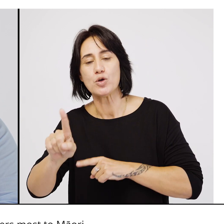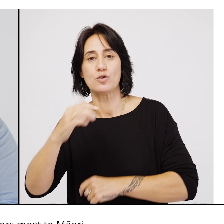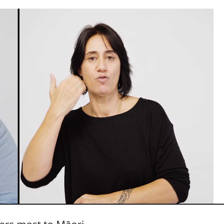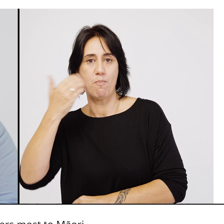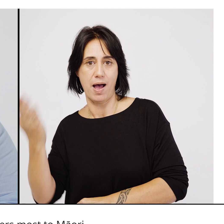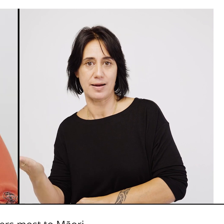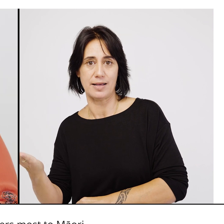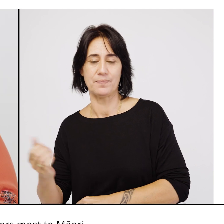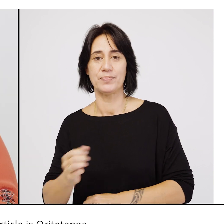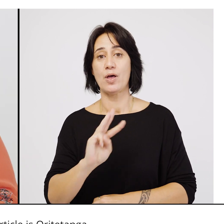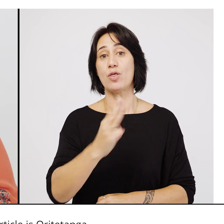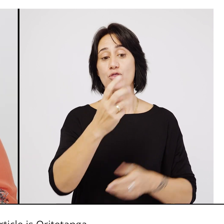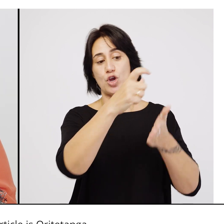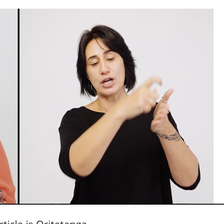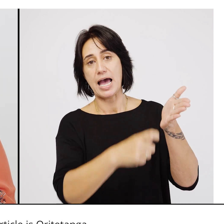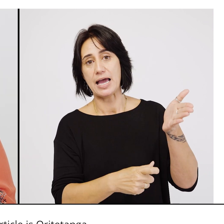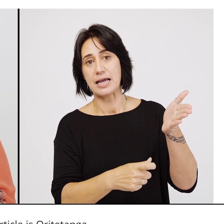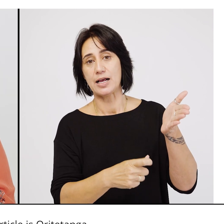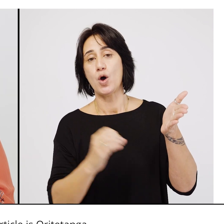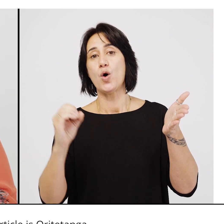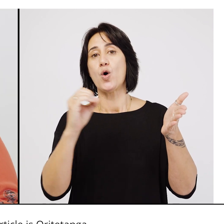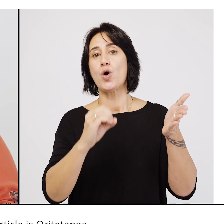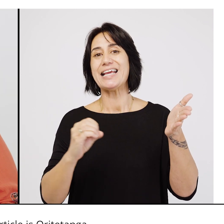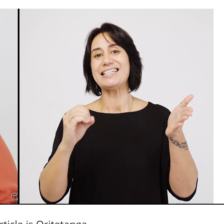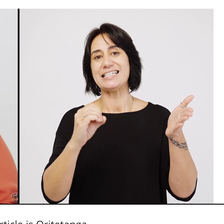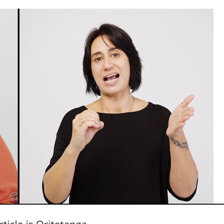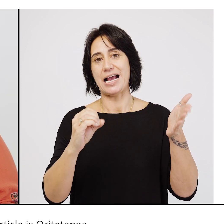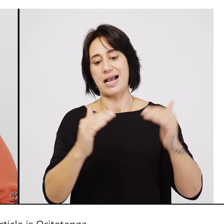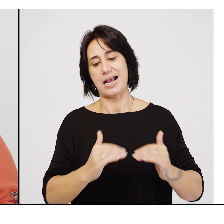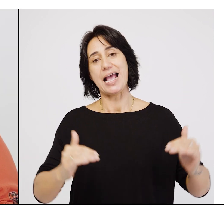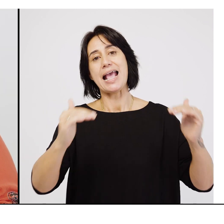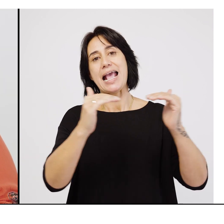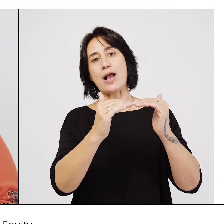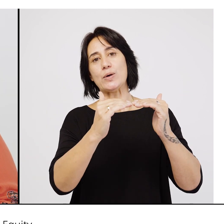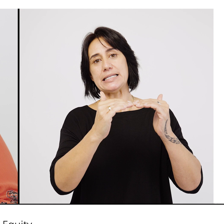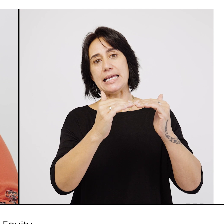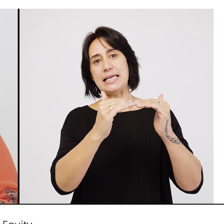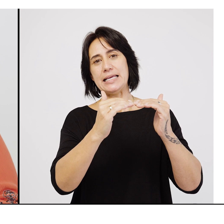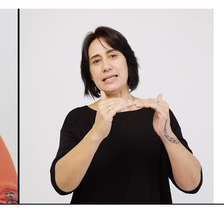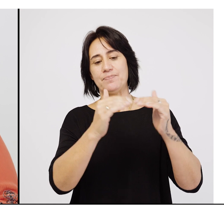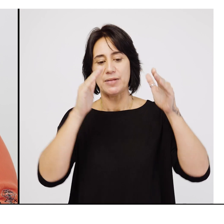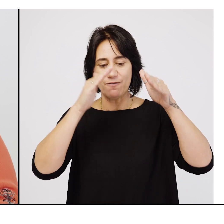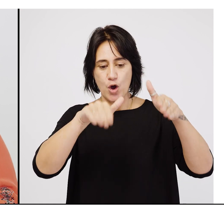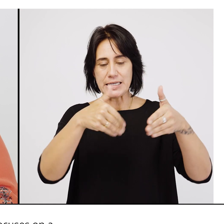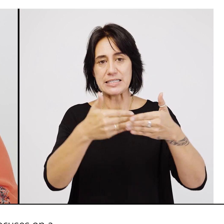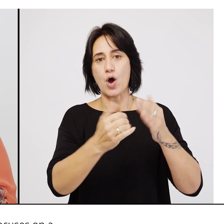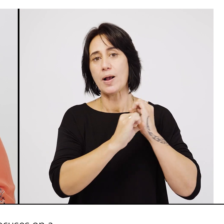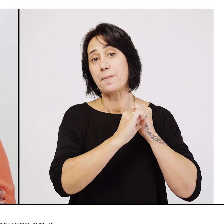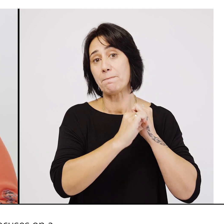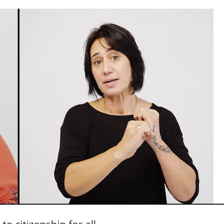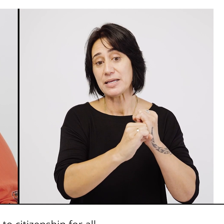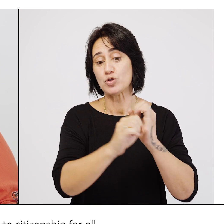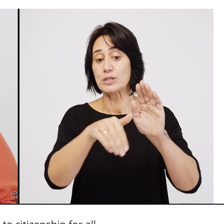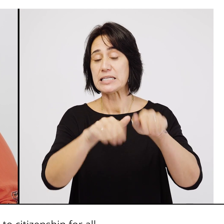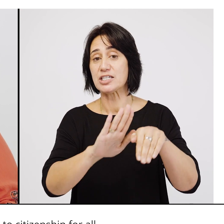most to Māori. The third article is Ōritetanga, equity. It